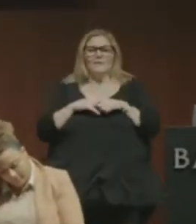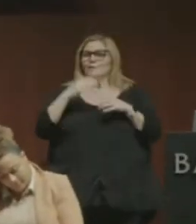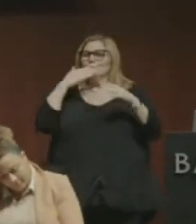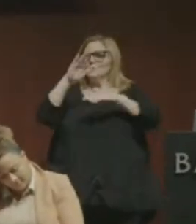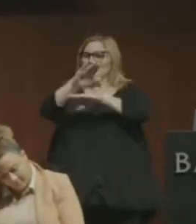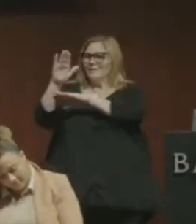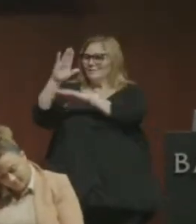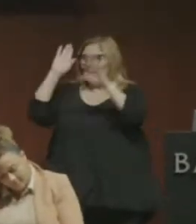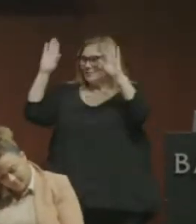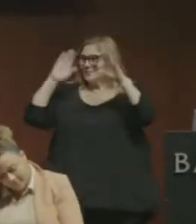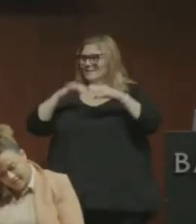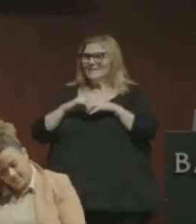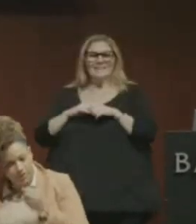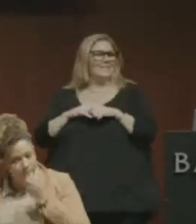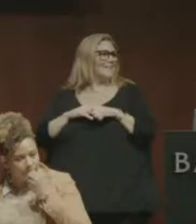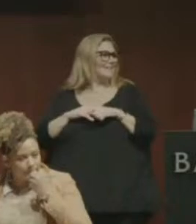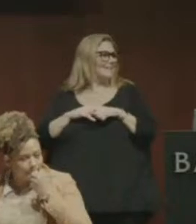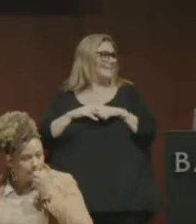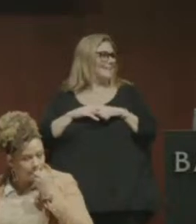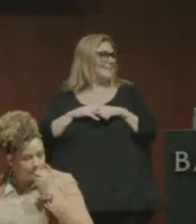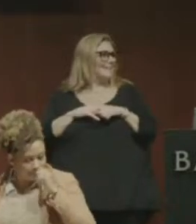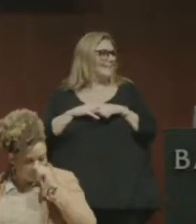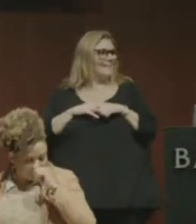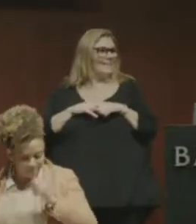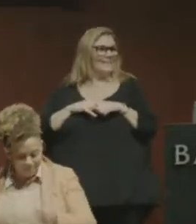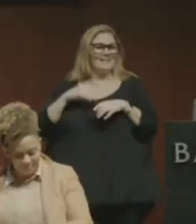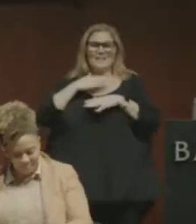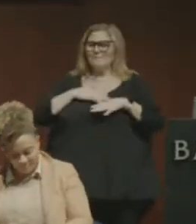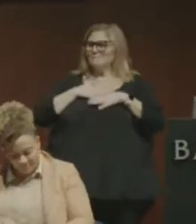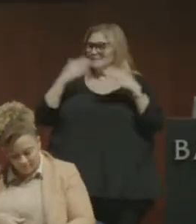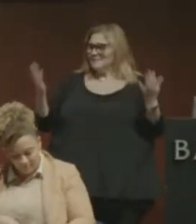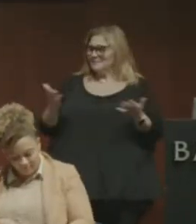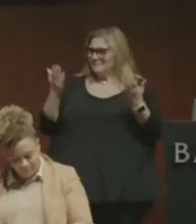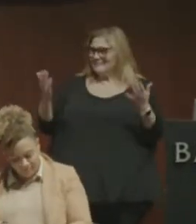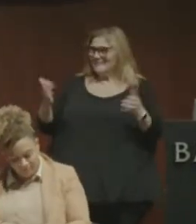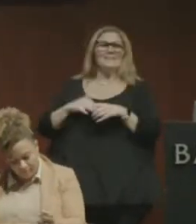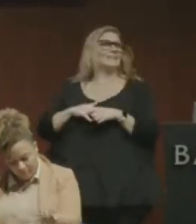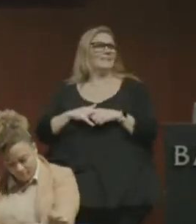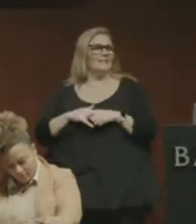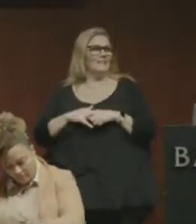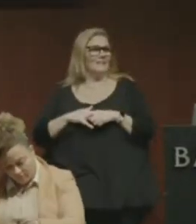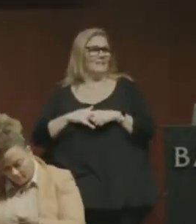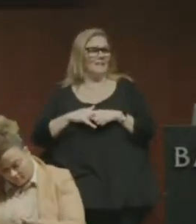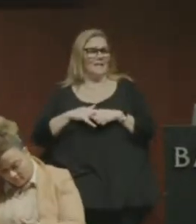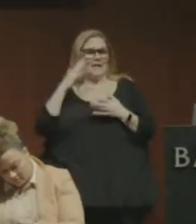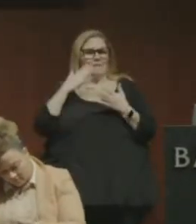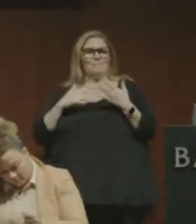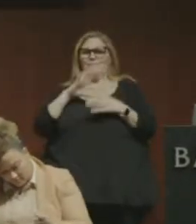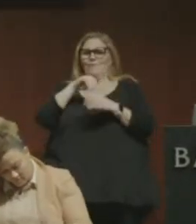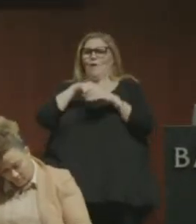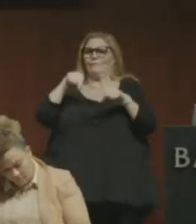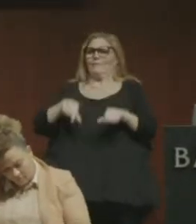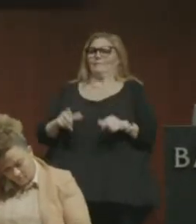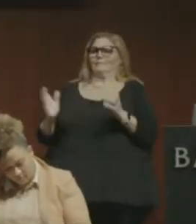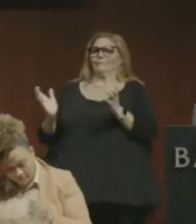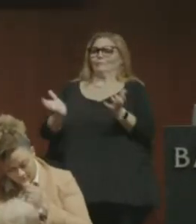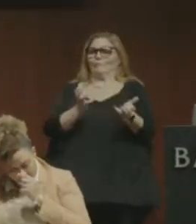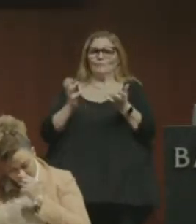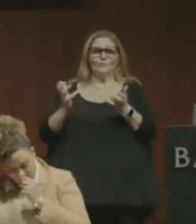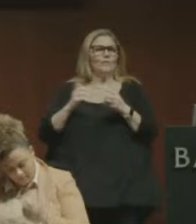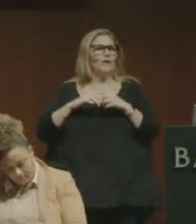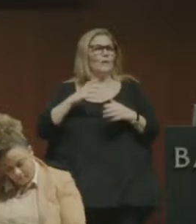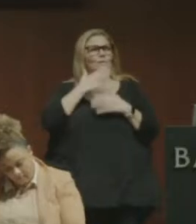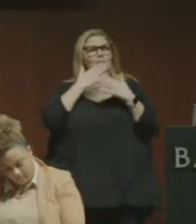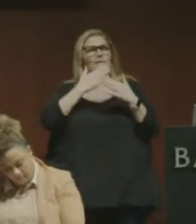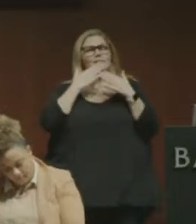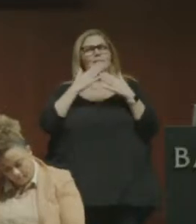Good afternoon, everyone. It's an absolute pleasure to be here, a part of this conversation. And I'd like to